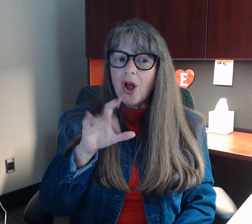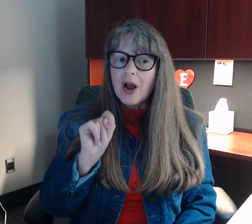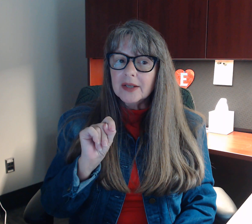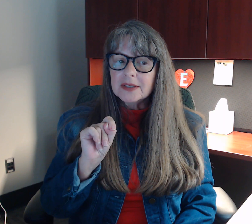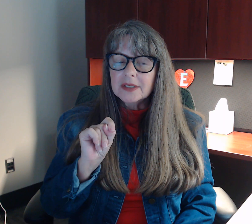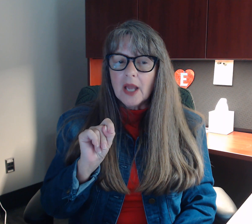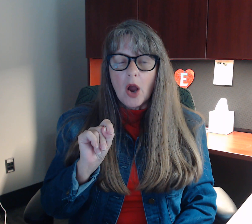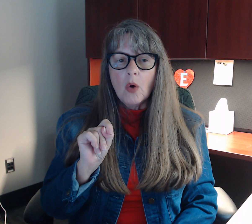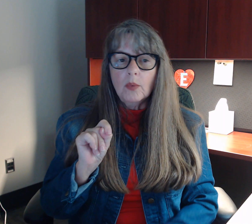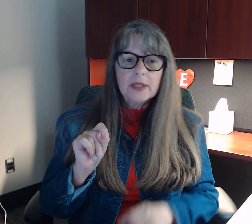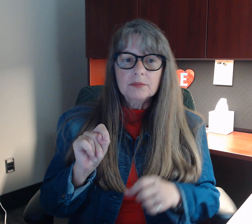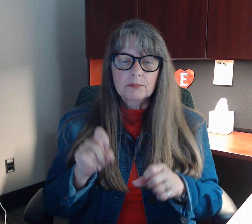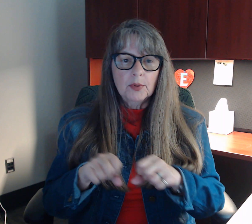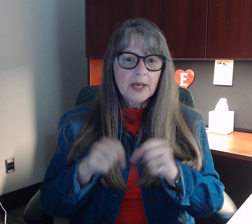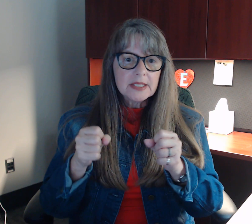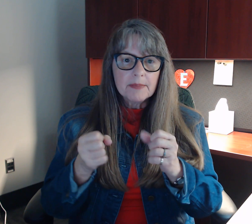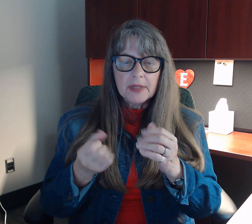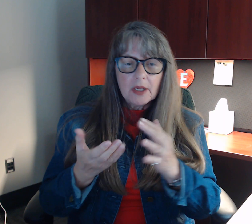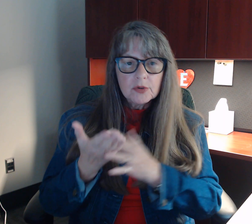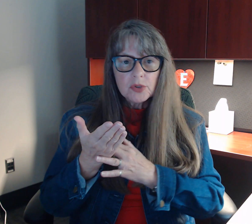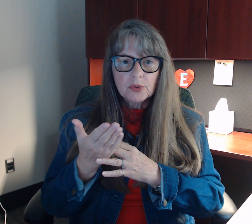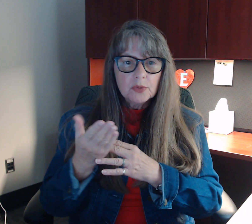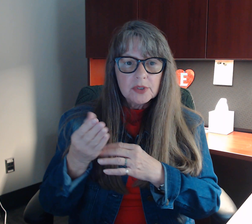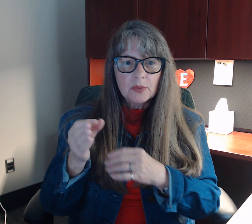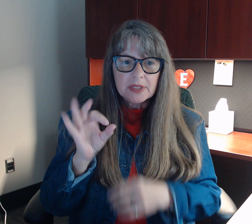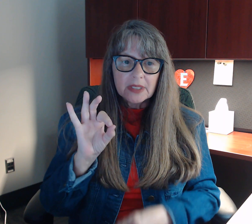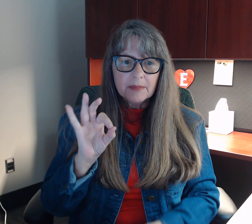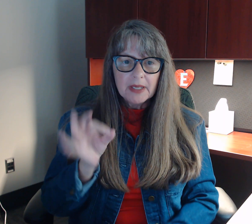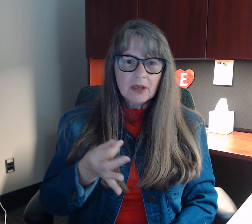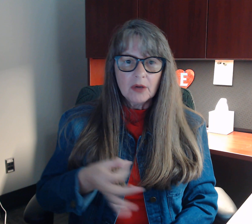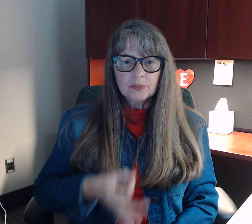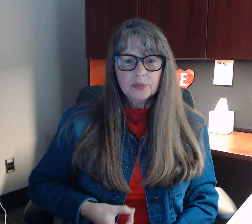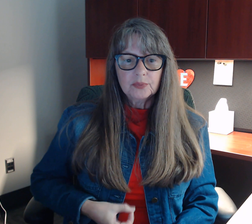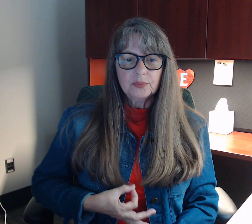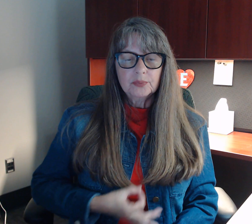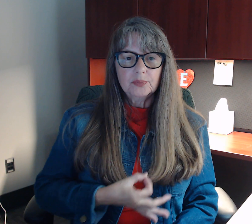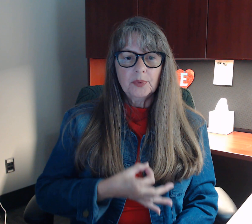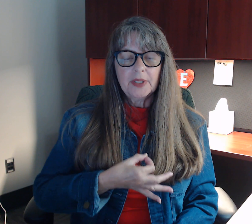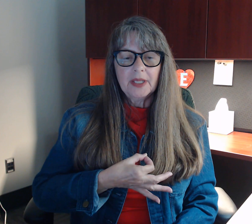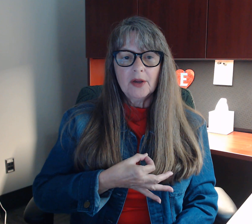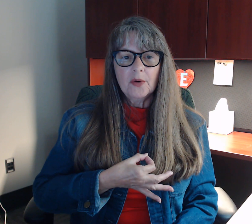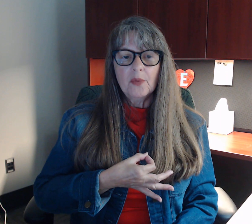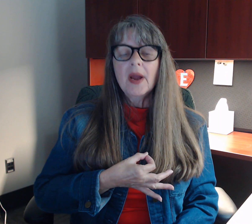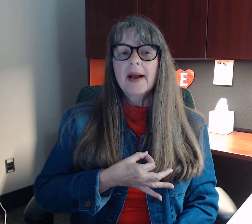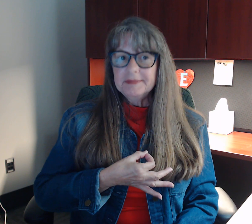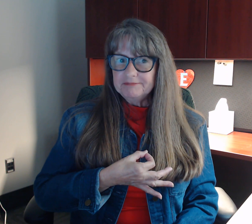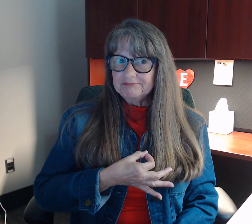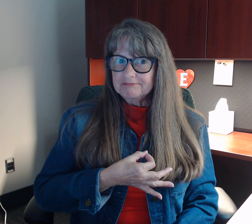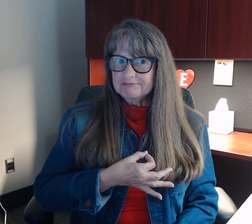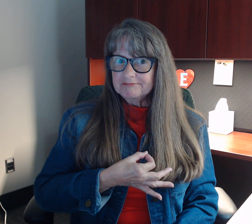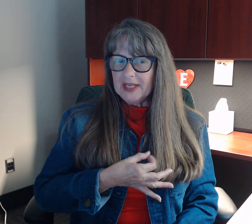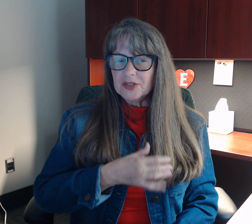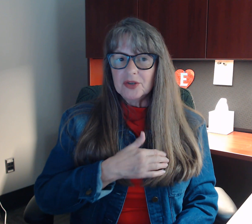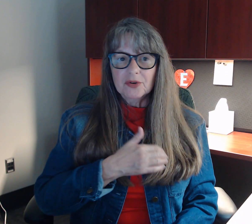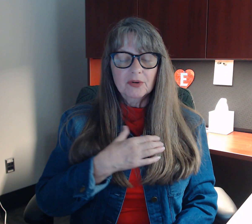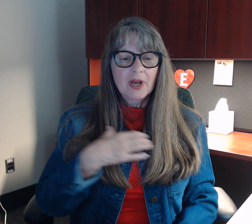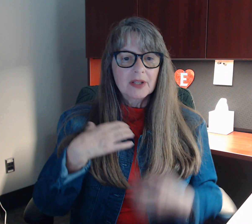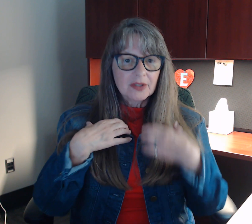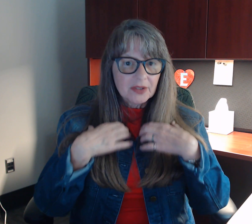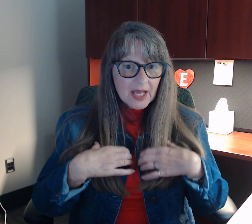clot, it breaks up and it goes through, and so it's a little bitty clot, where can it go? Into your